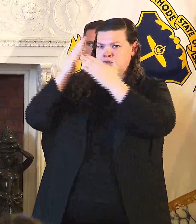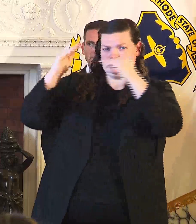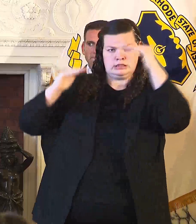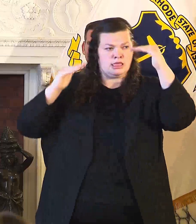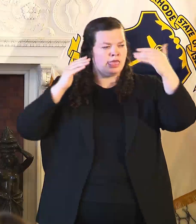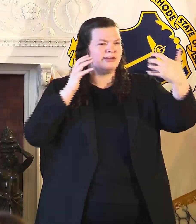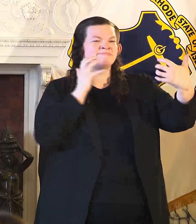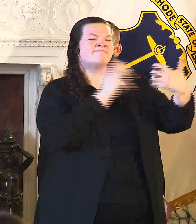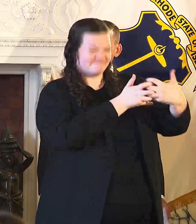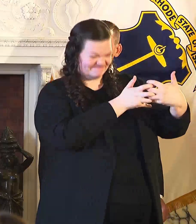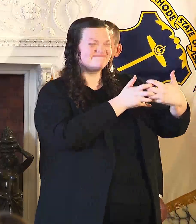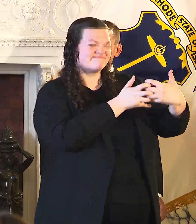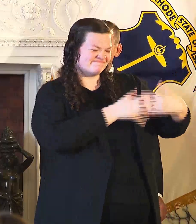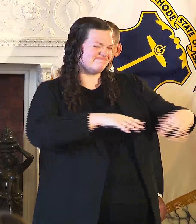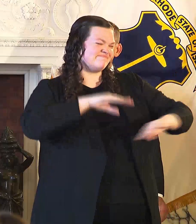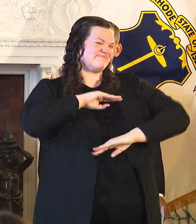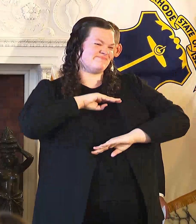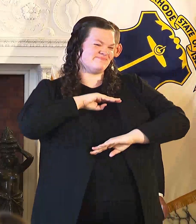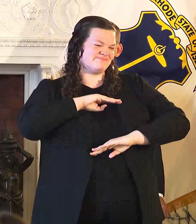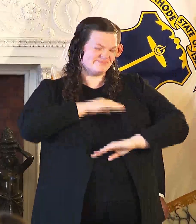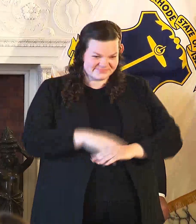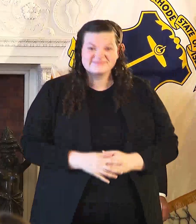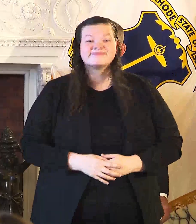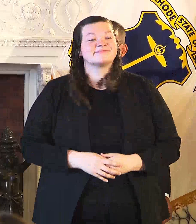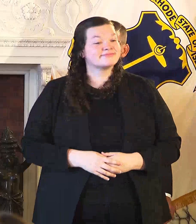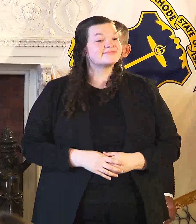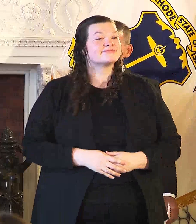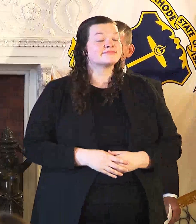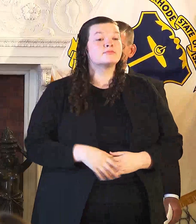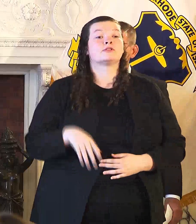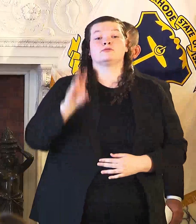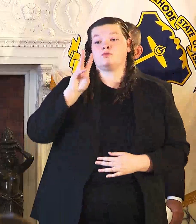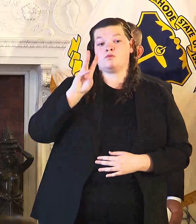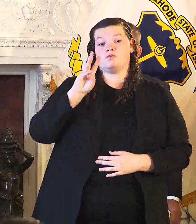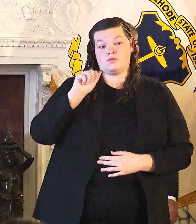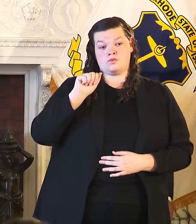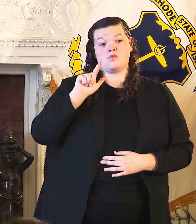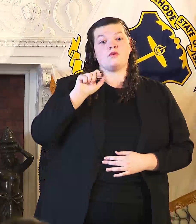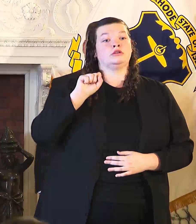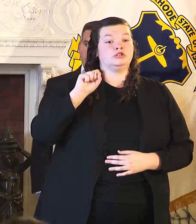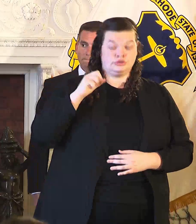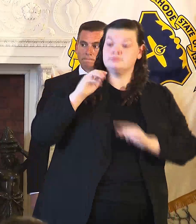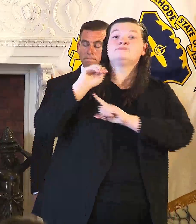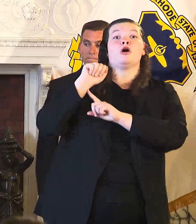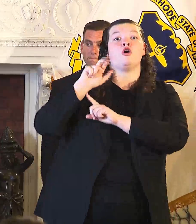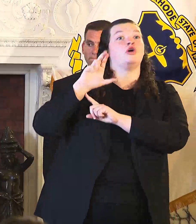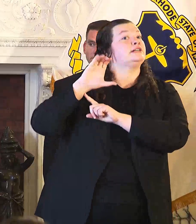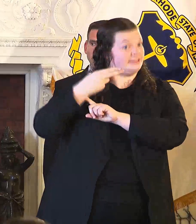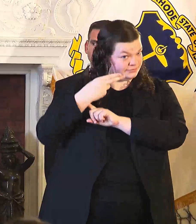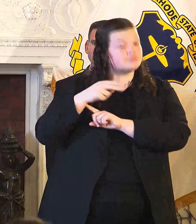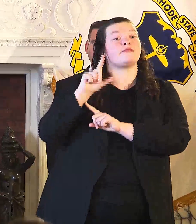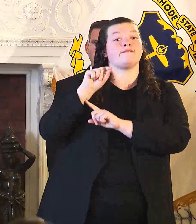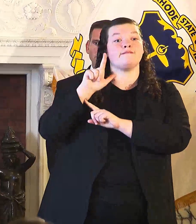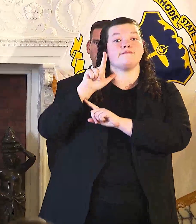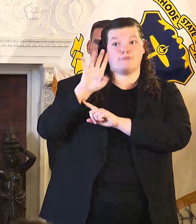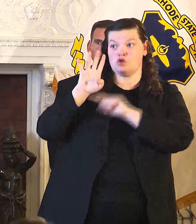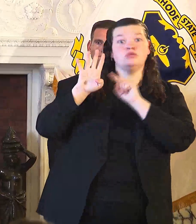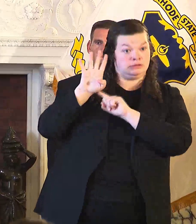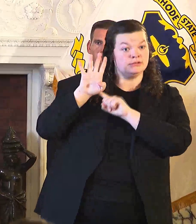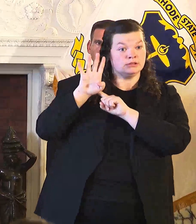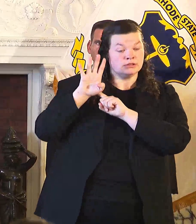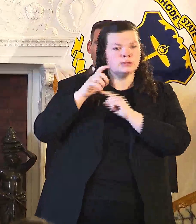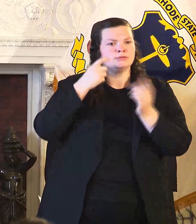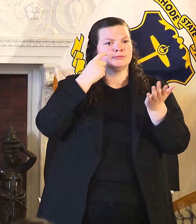In March 2024, we first learned that the bridge was beyond